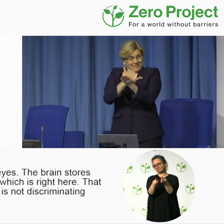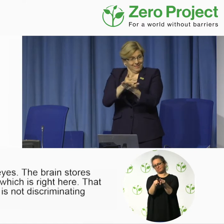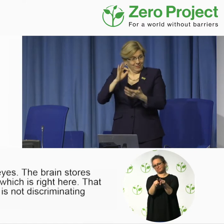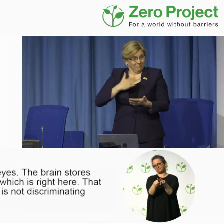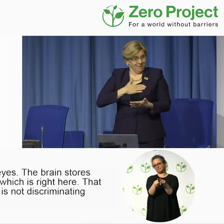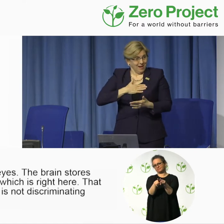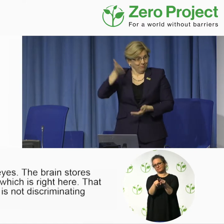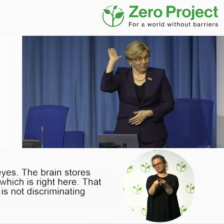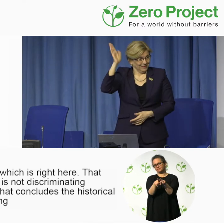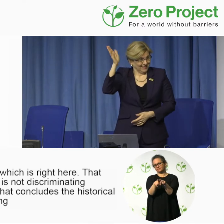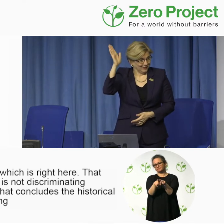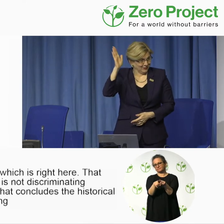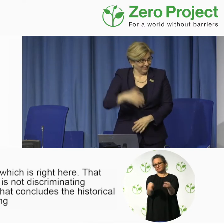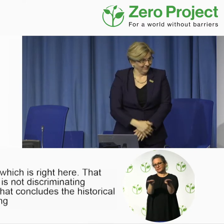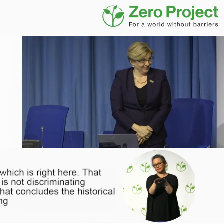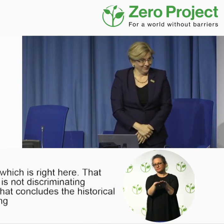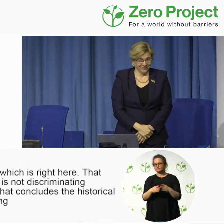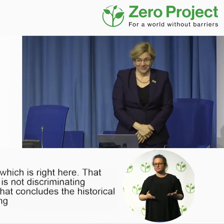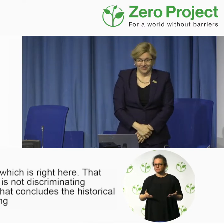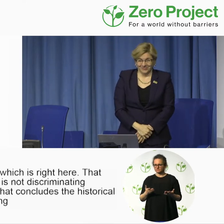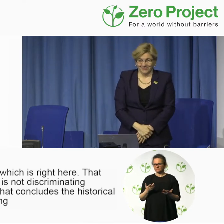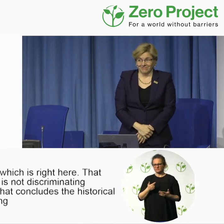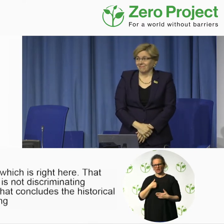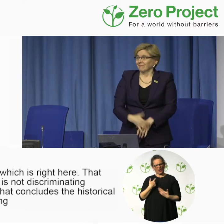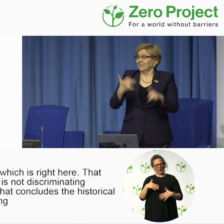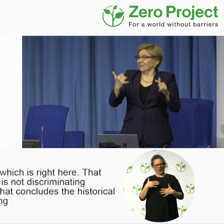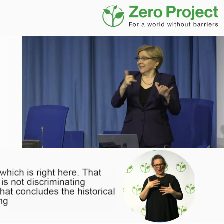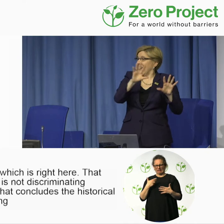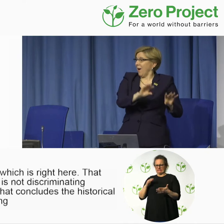And that concludes the historical lesson of my presentation for this morning.